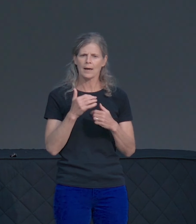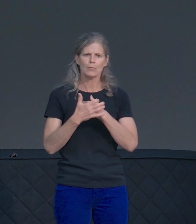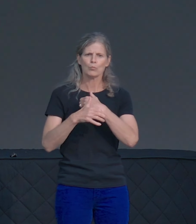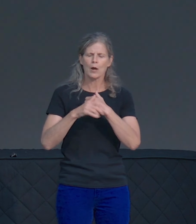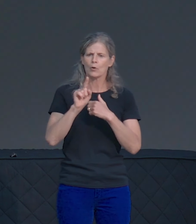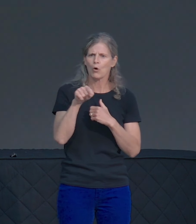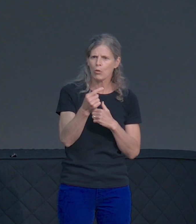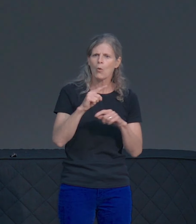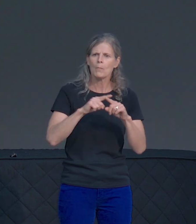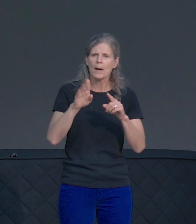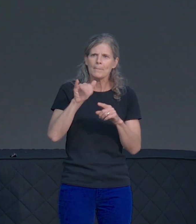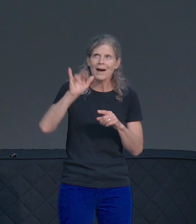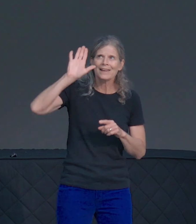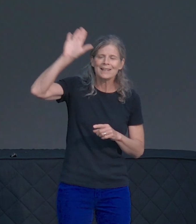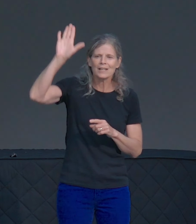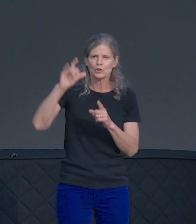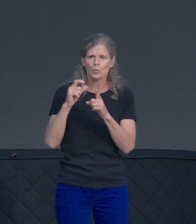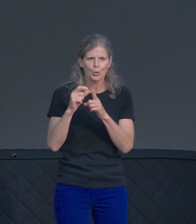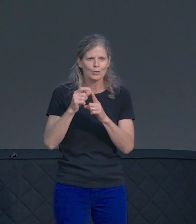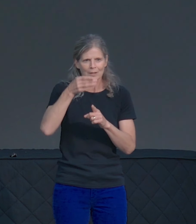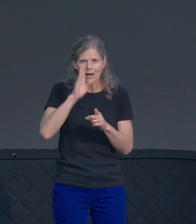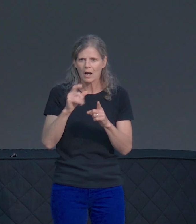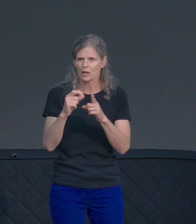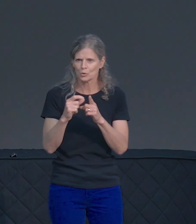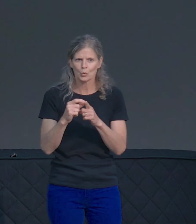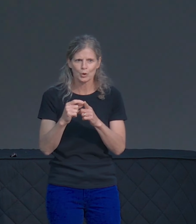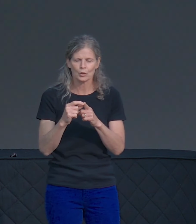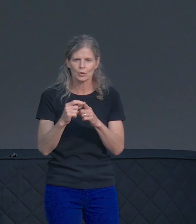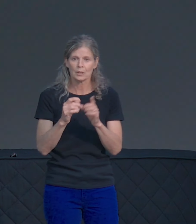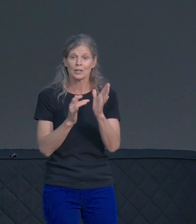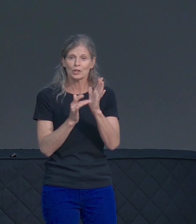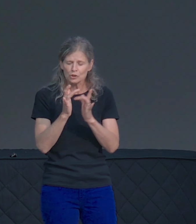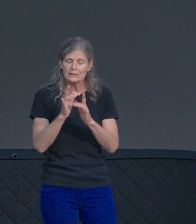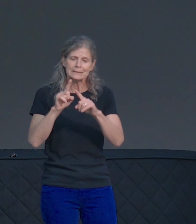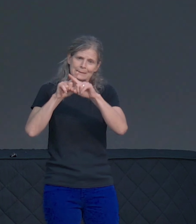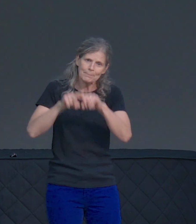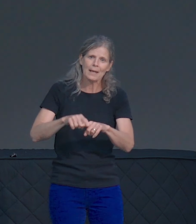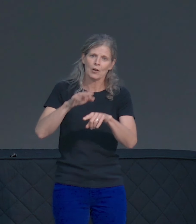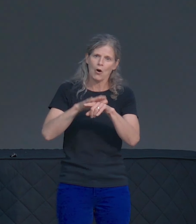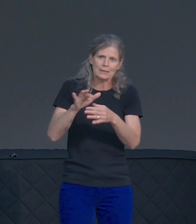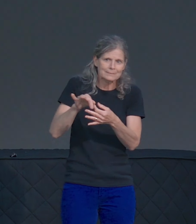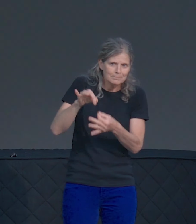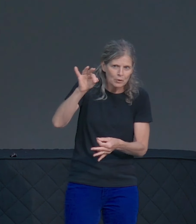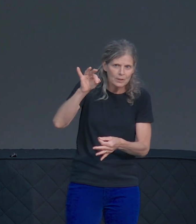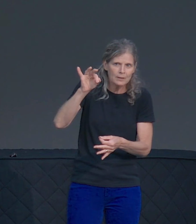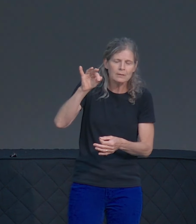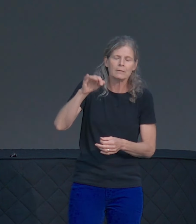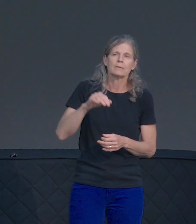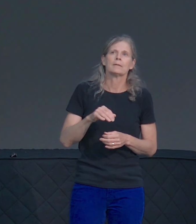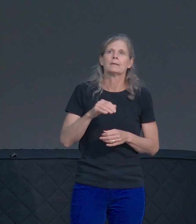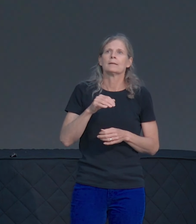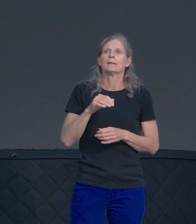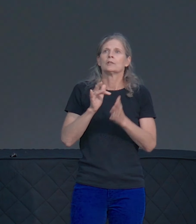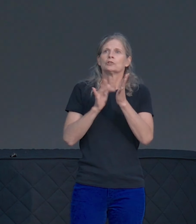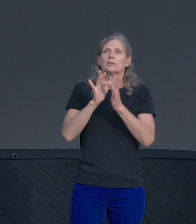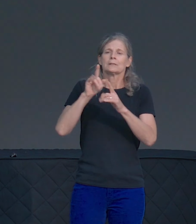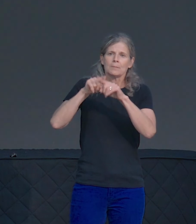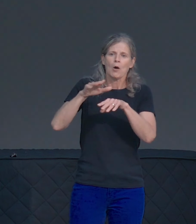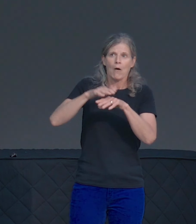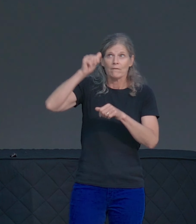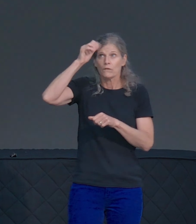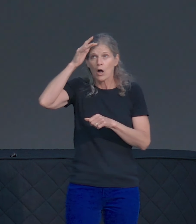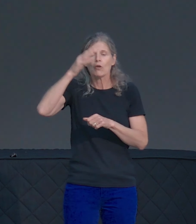every word that comes from the mouth of God. Jesus is dependent on the Spirit. Jesus is dependent on the